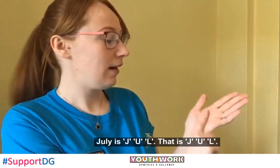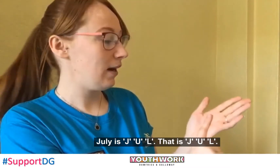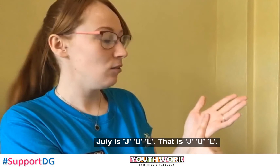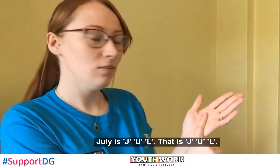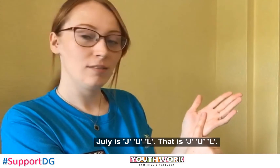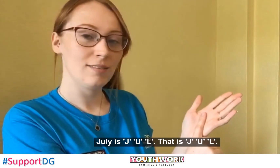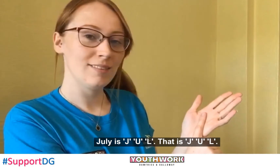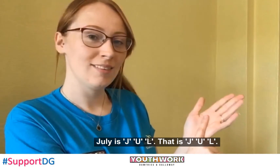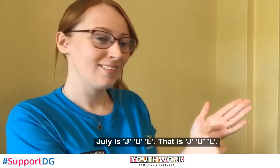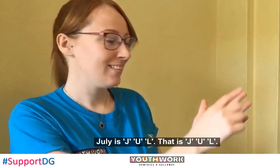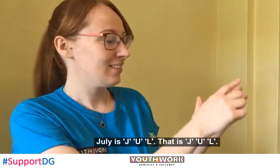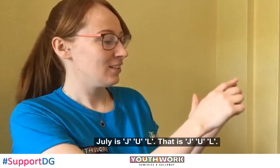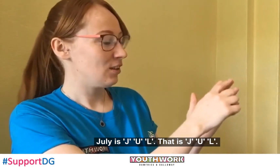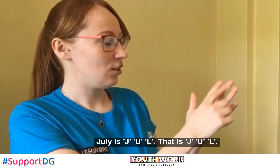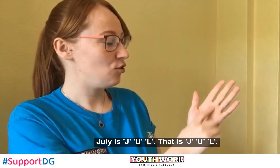J-U-L. So that's